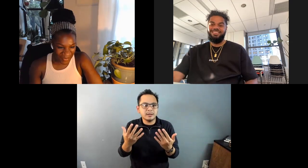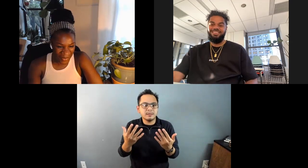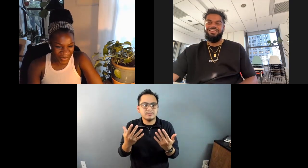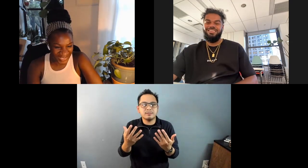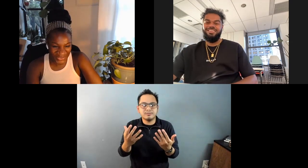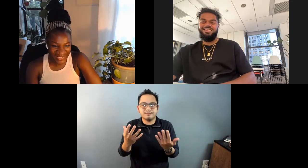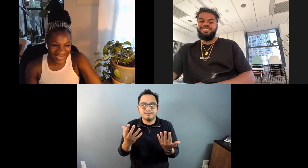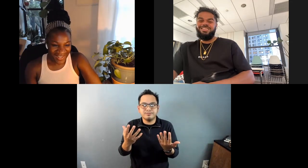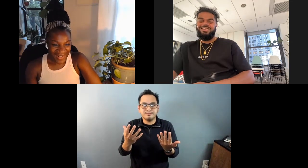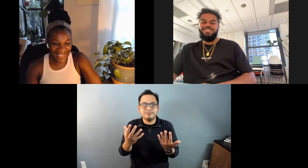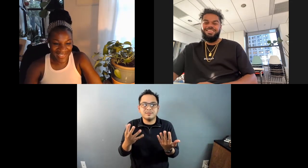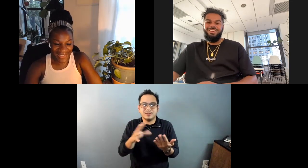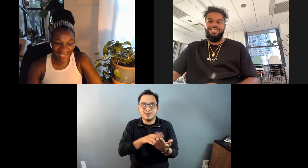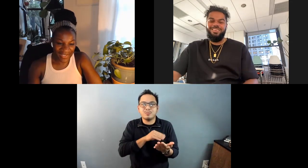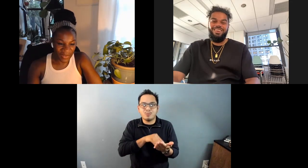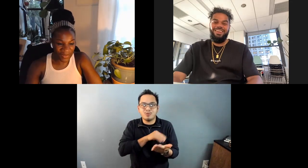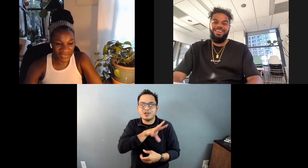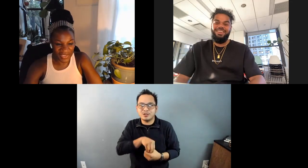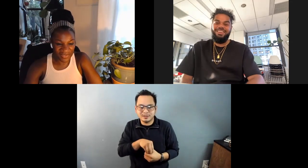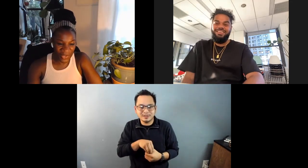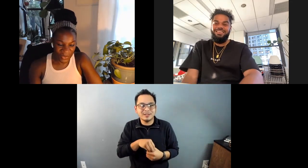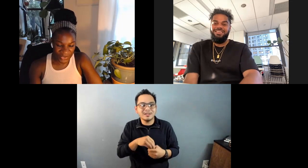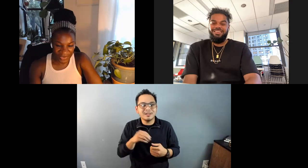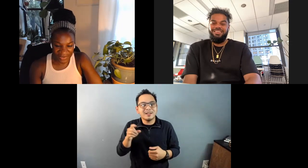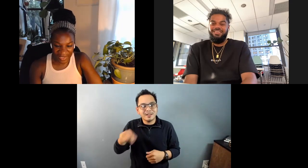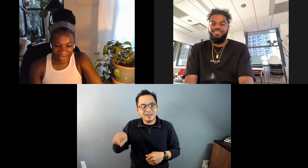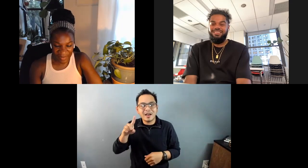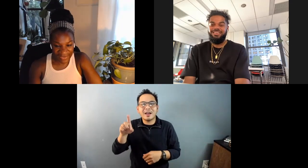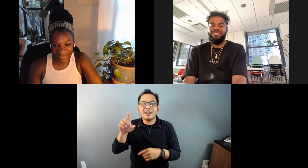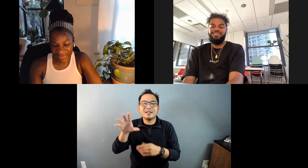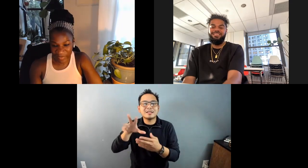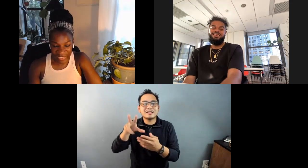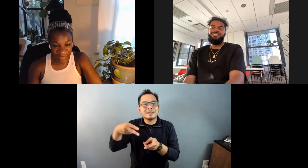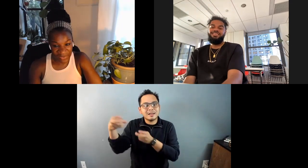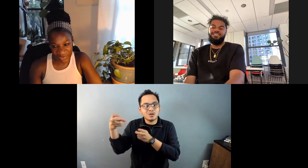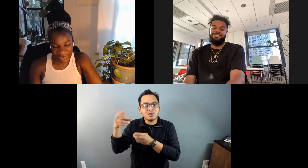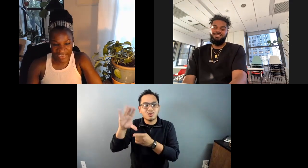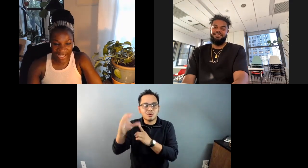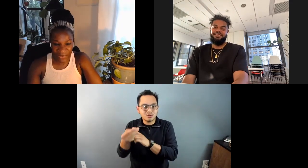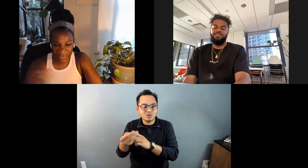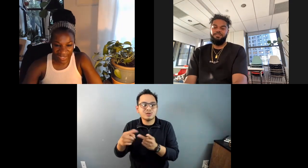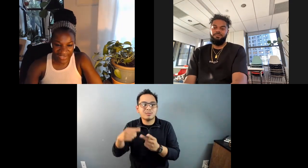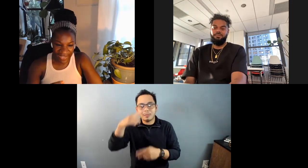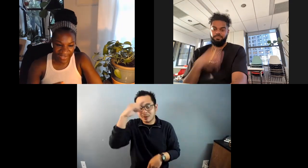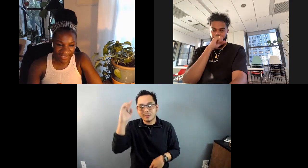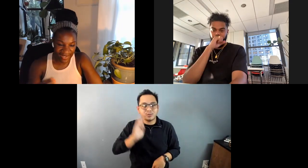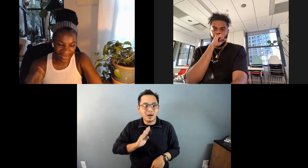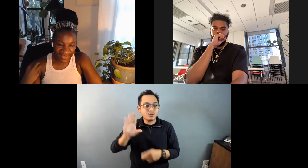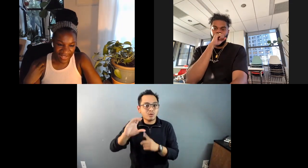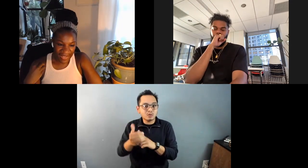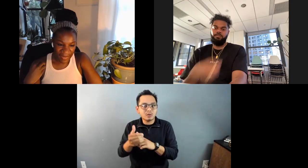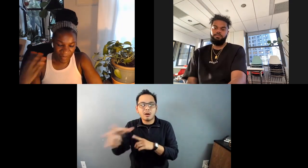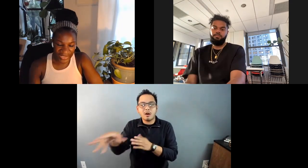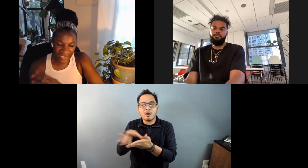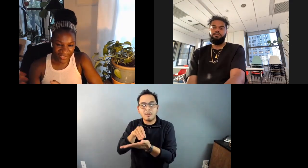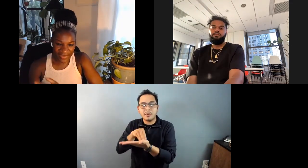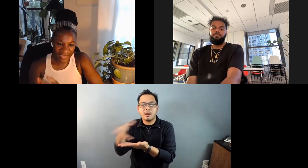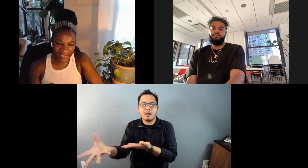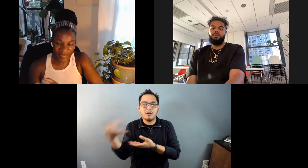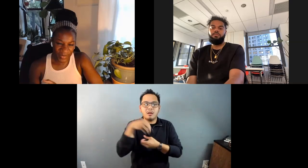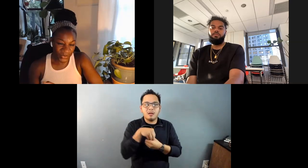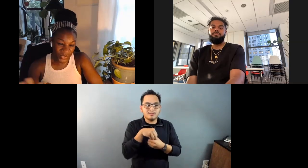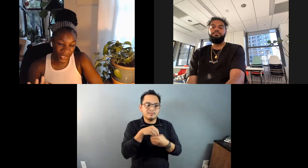North India and Punjab and stuff, but there's Bangladesh, there's Nepal, there's Sri Lanka, and I